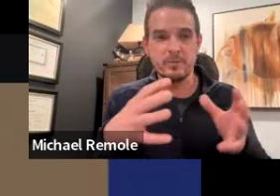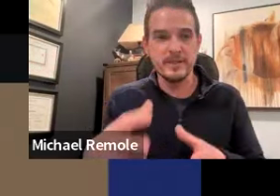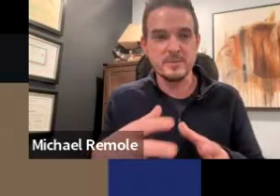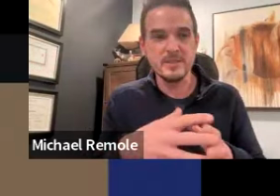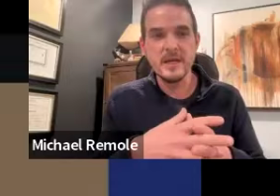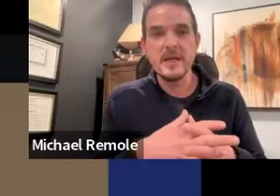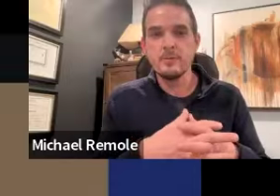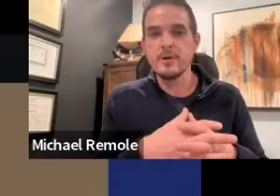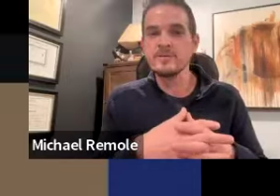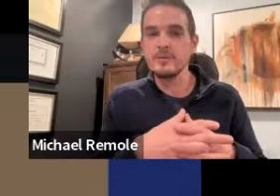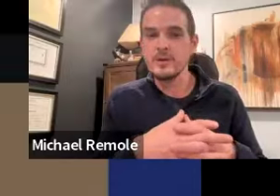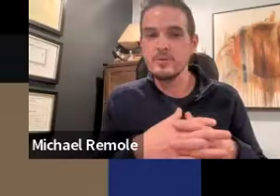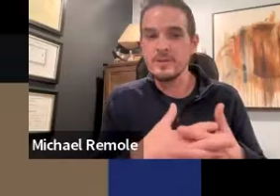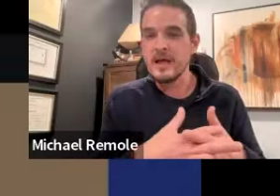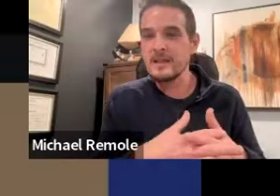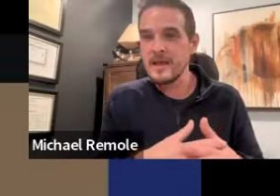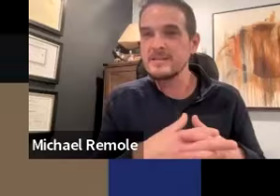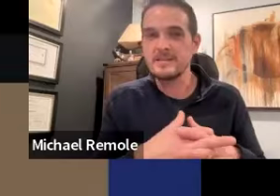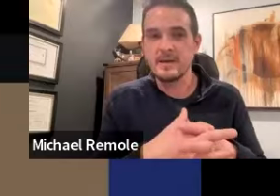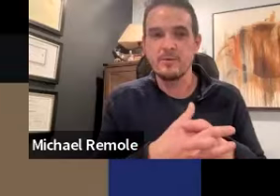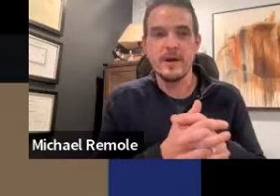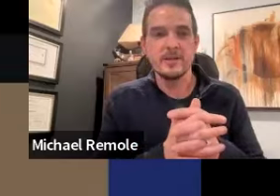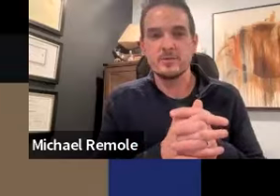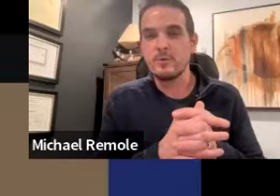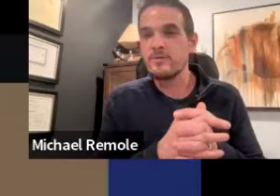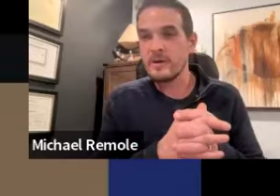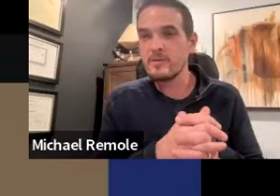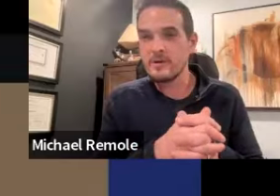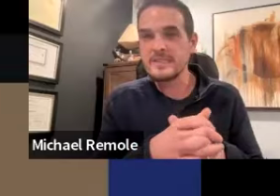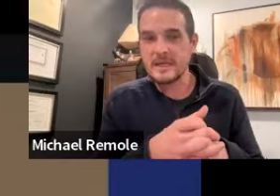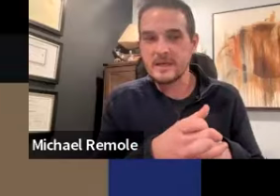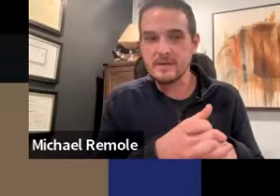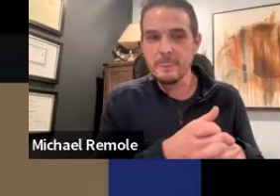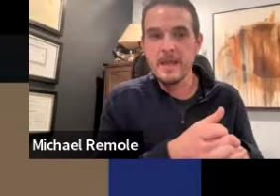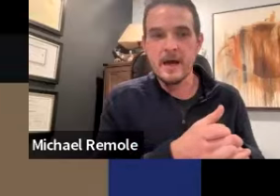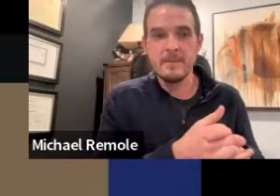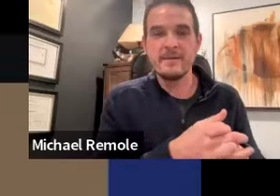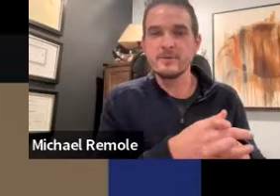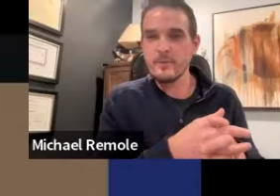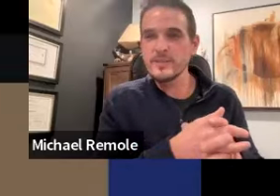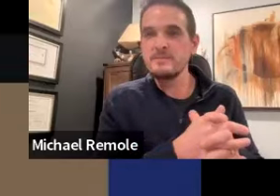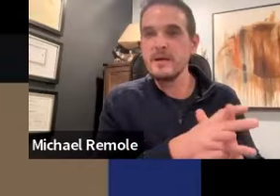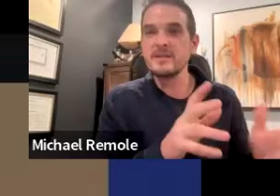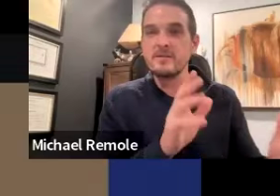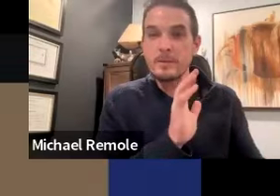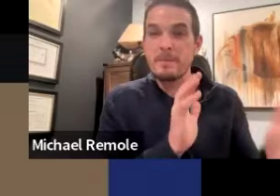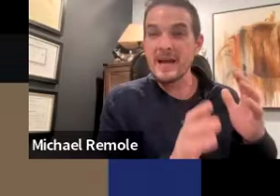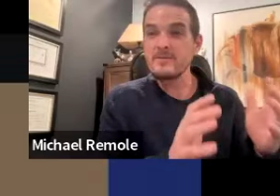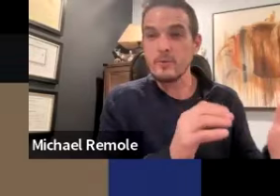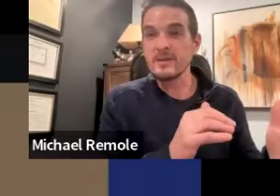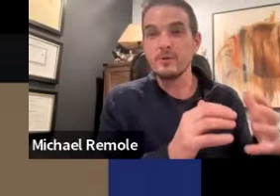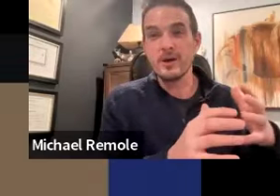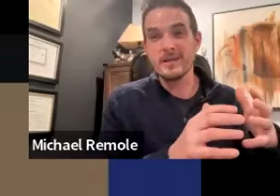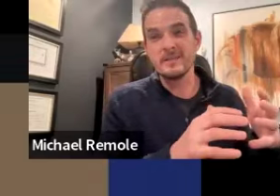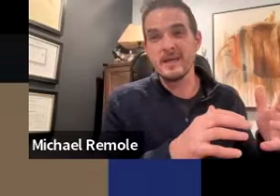the placement, would often return with lice, diaper rash, or very, very sick. After 14 months of going